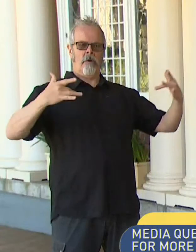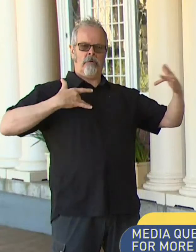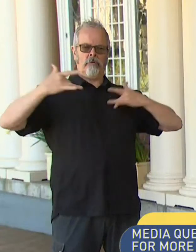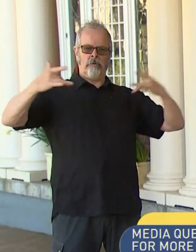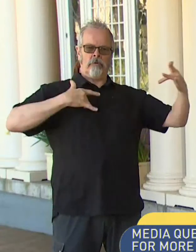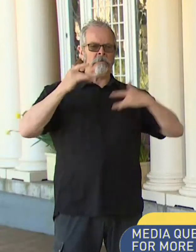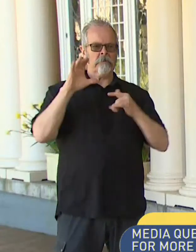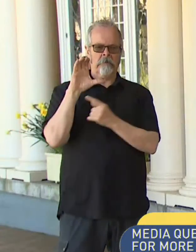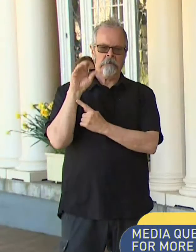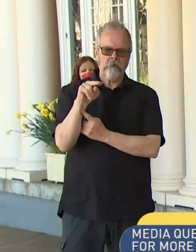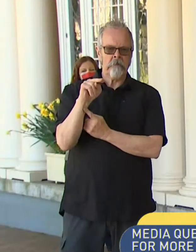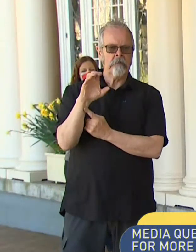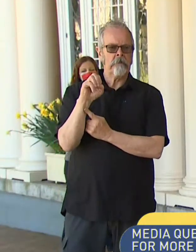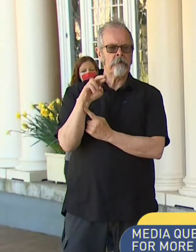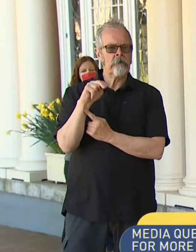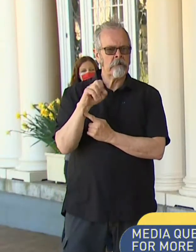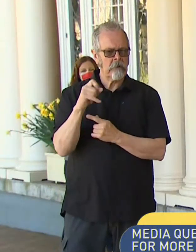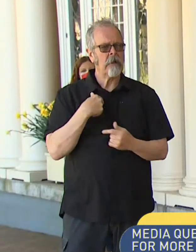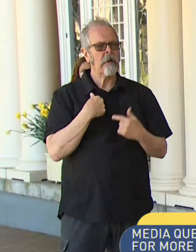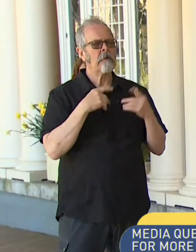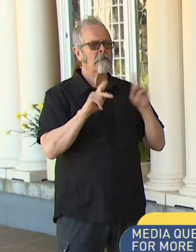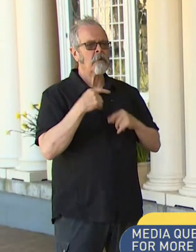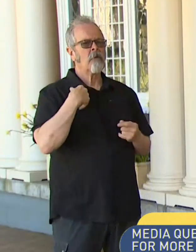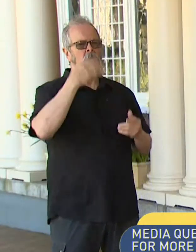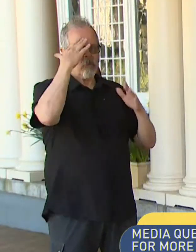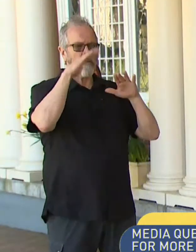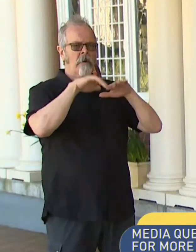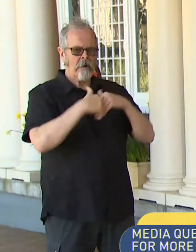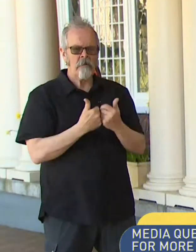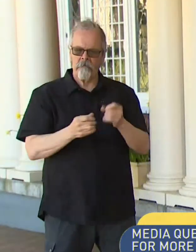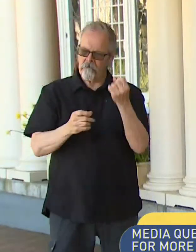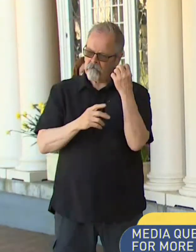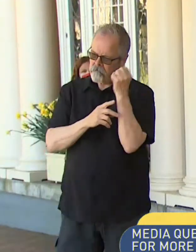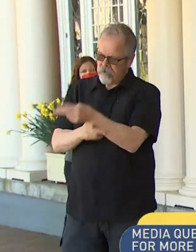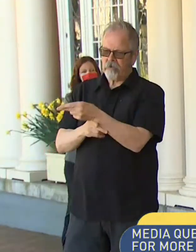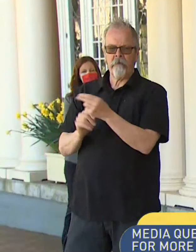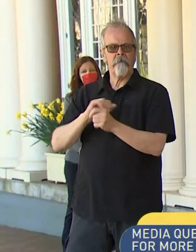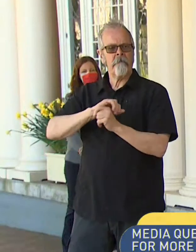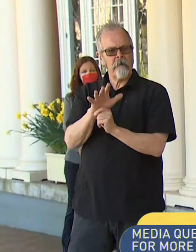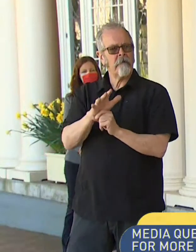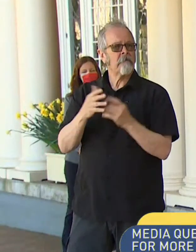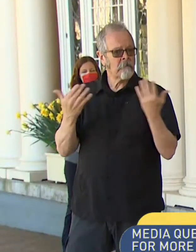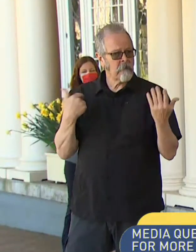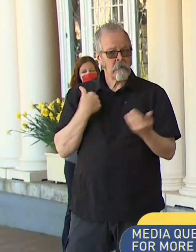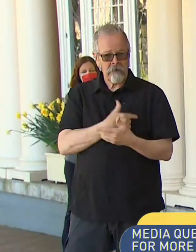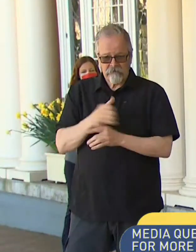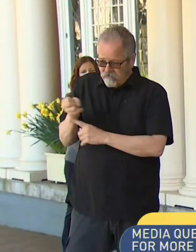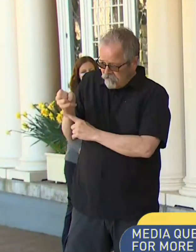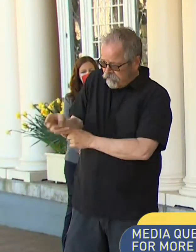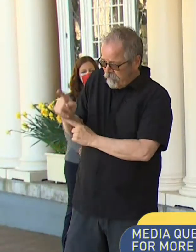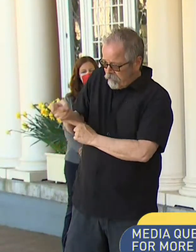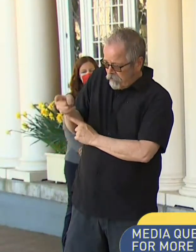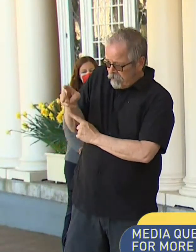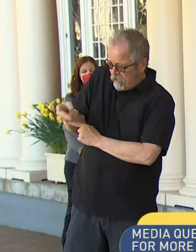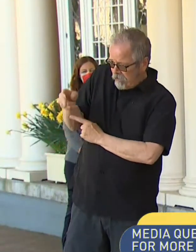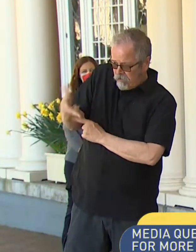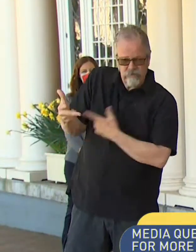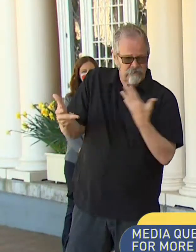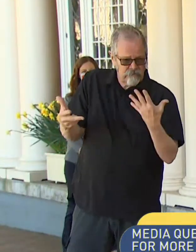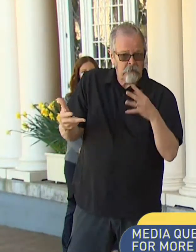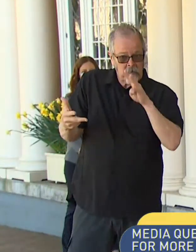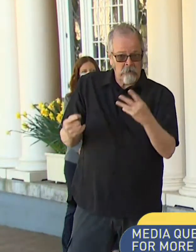Washingtonians know how to beat this virus. We have knocked it down 3 times. We know what we have to do.